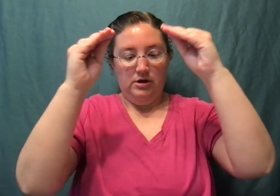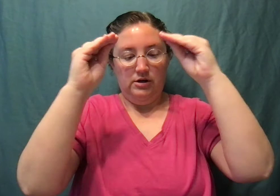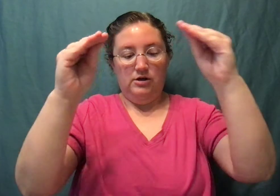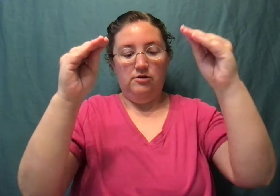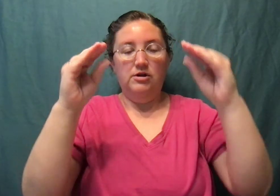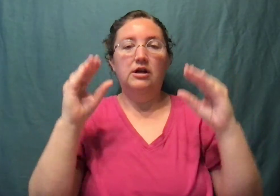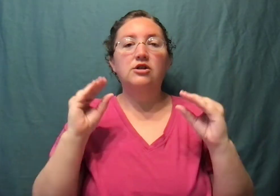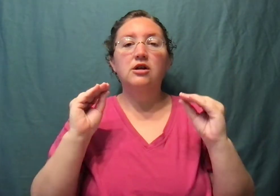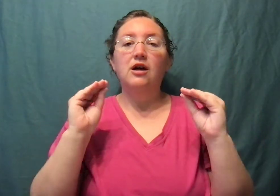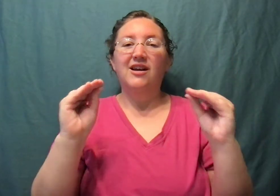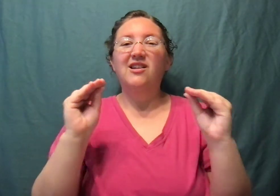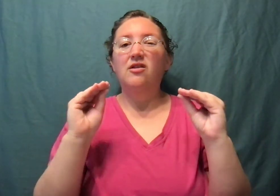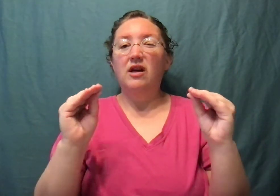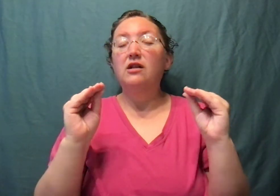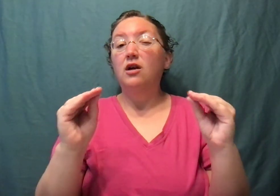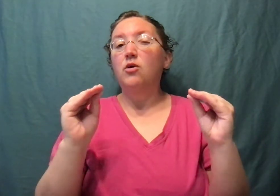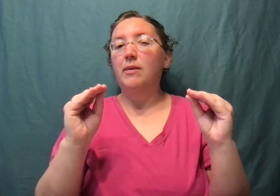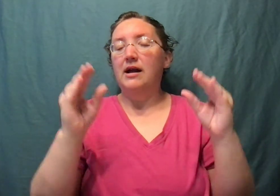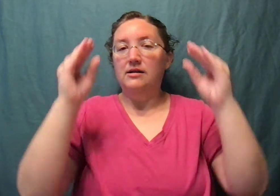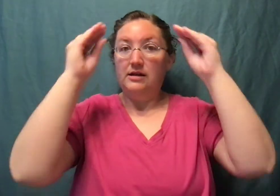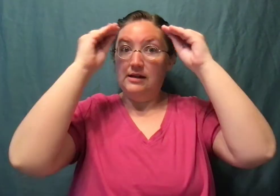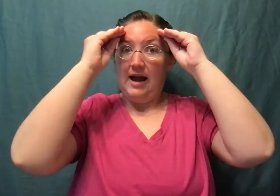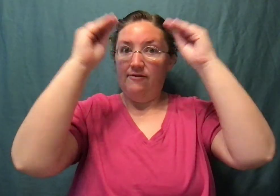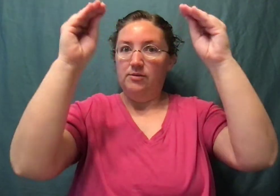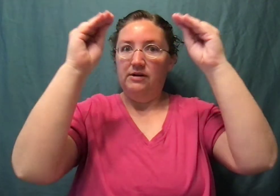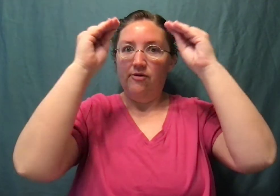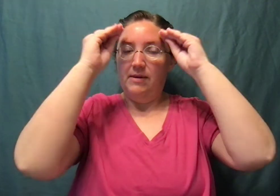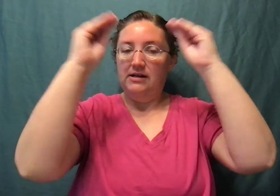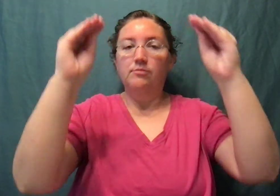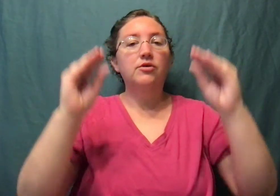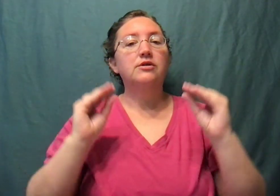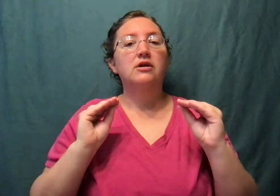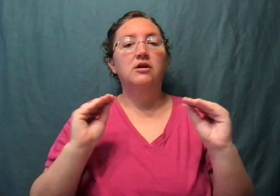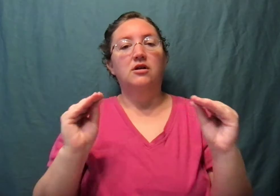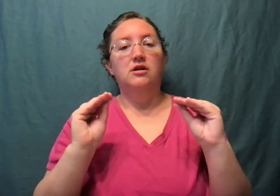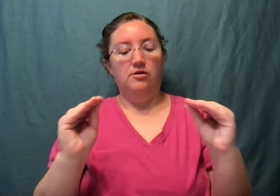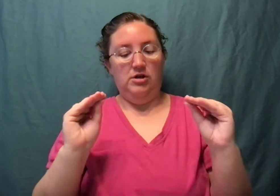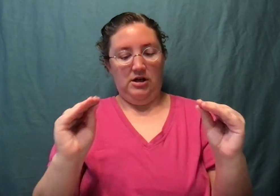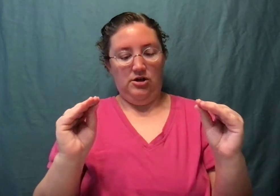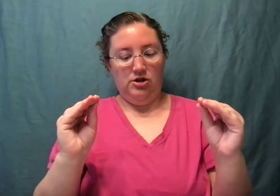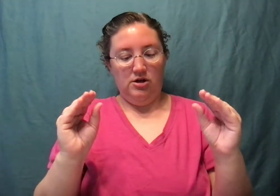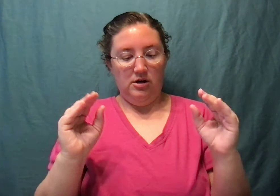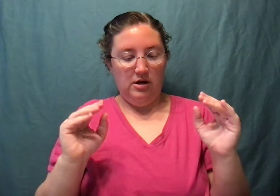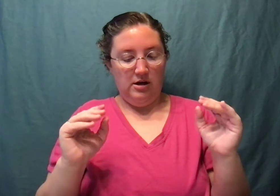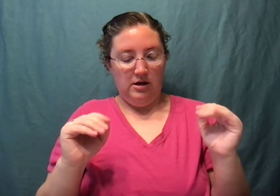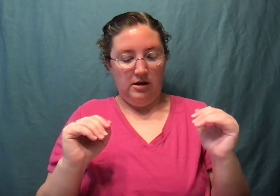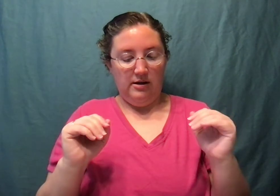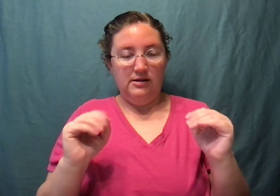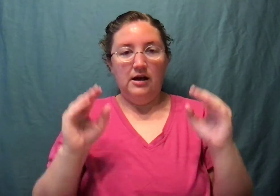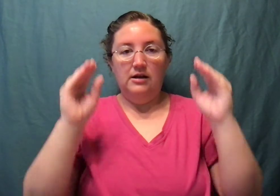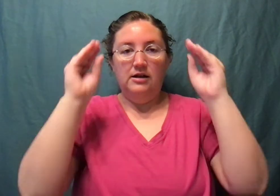To teach. I can then lower my hands. It doesn't have to be from my temples. To teach. The sign